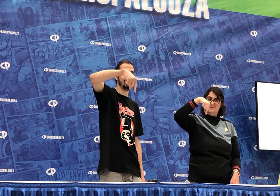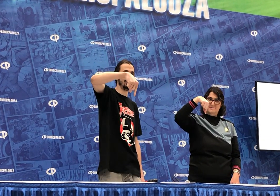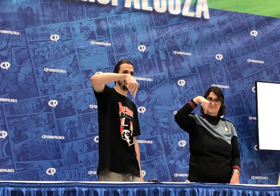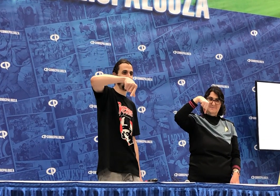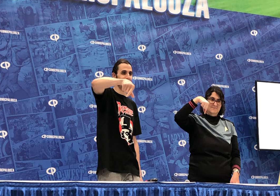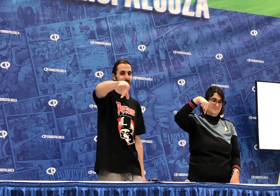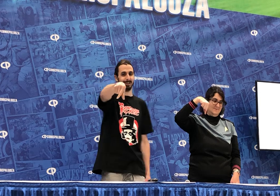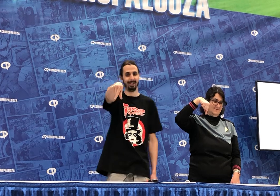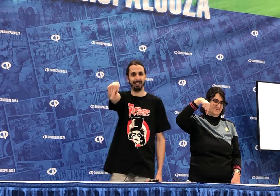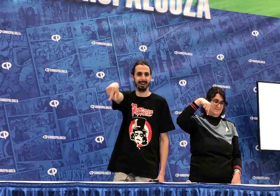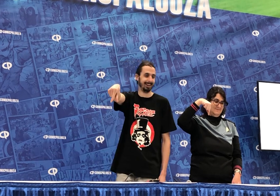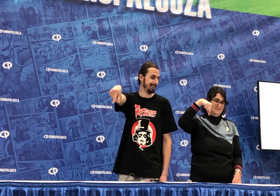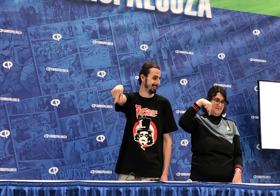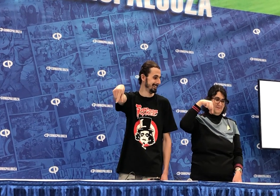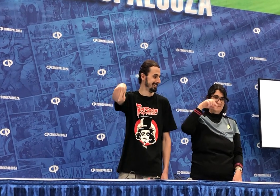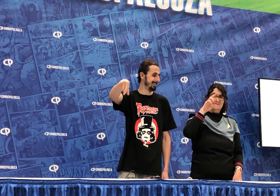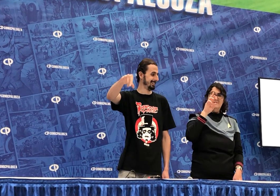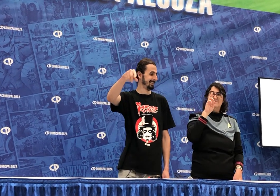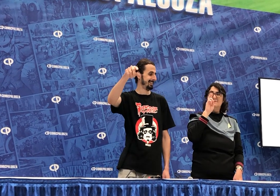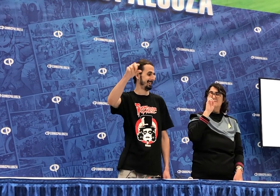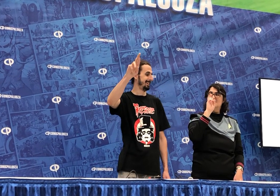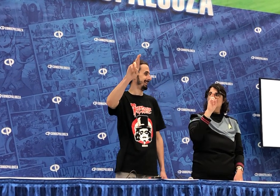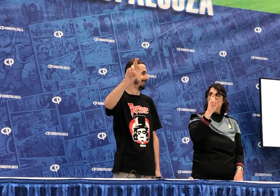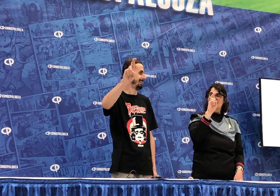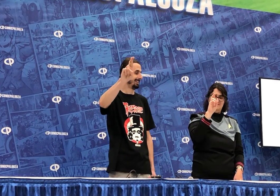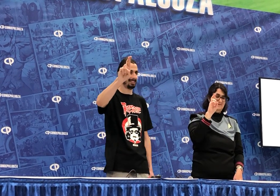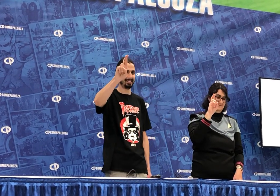Q, like this, R,